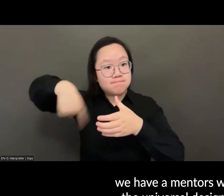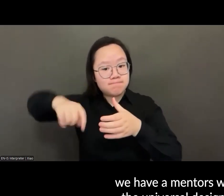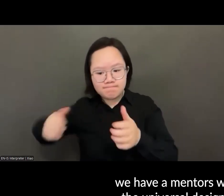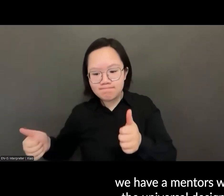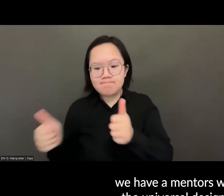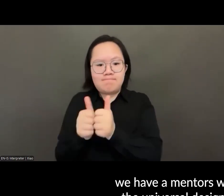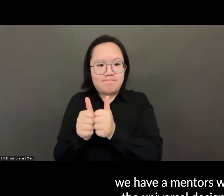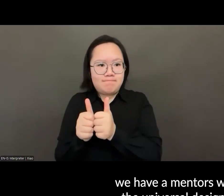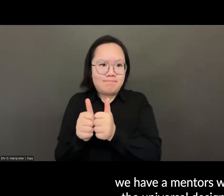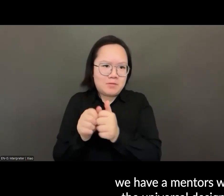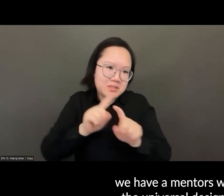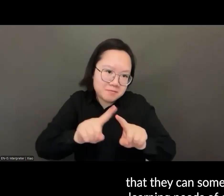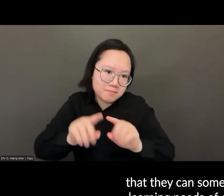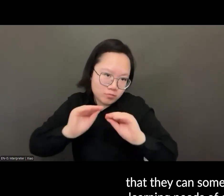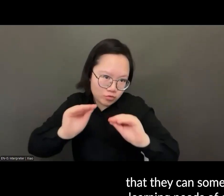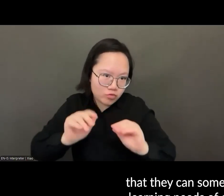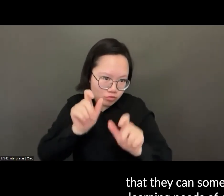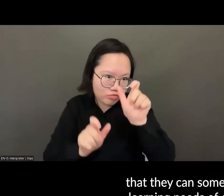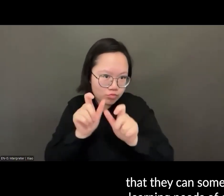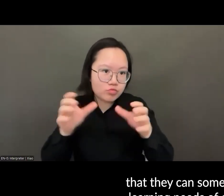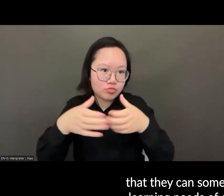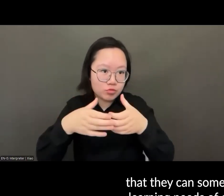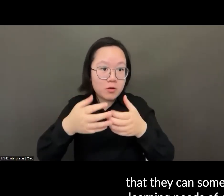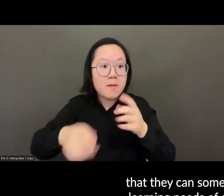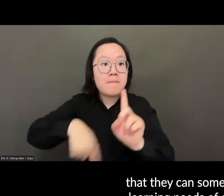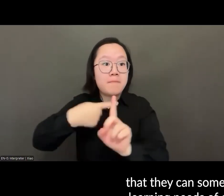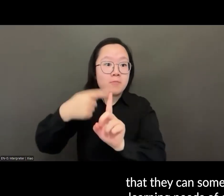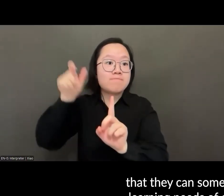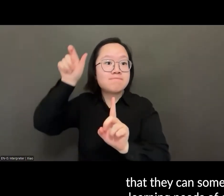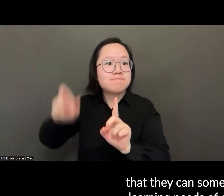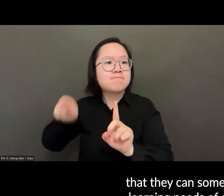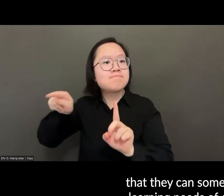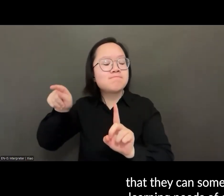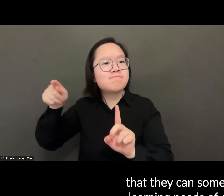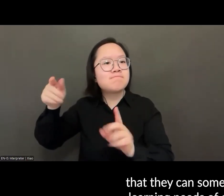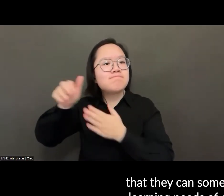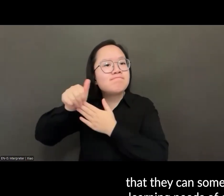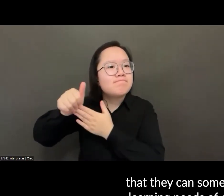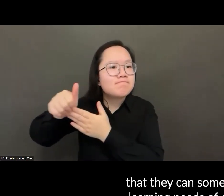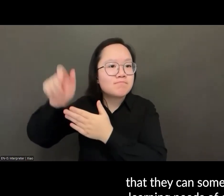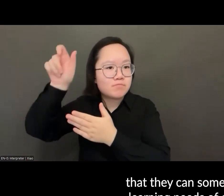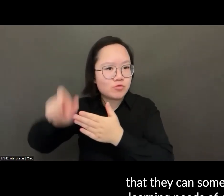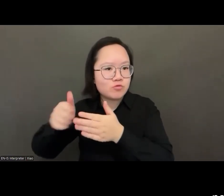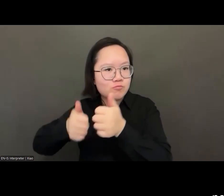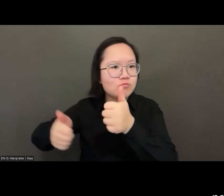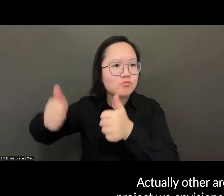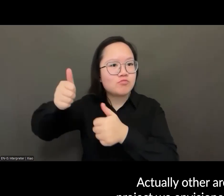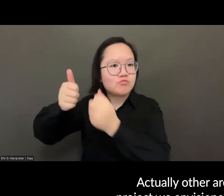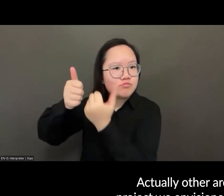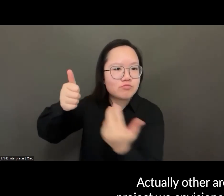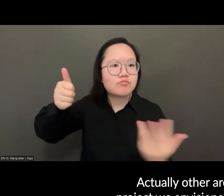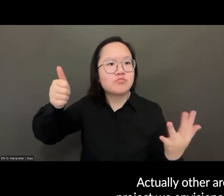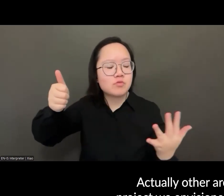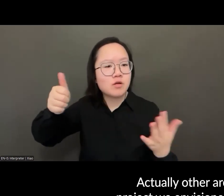in the universal design learning approach, so that they can somehow manage diverse learning needs of children with diverse needs